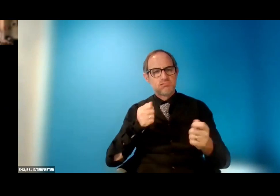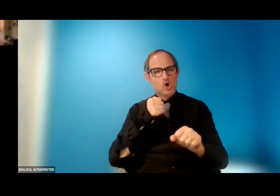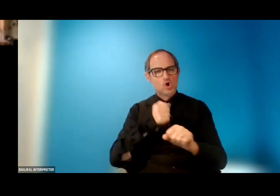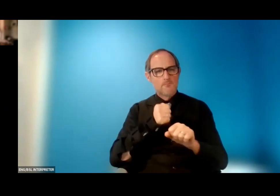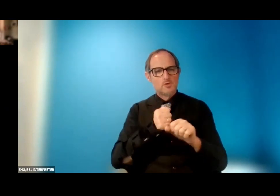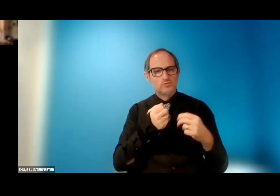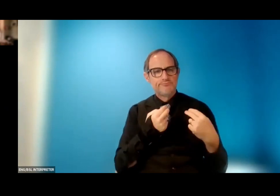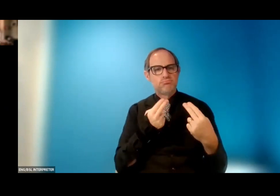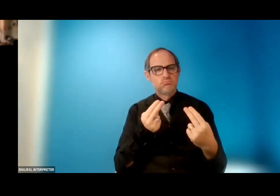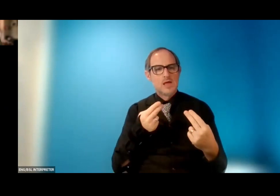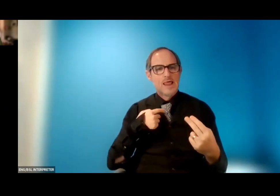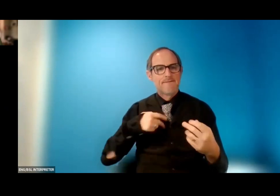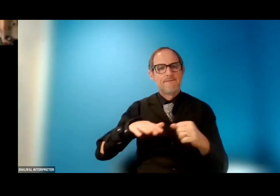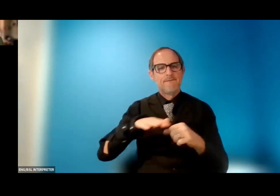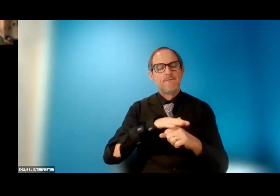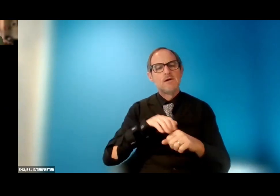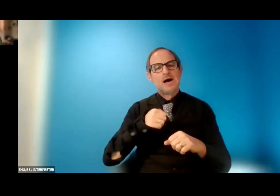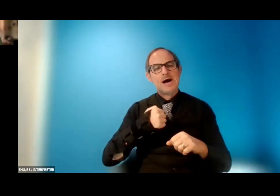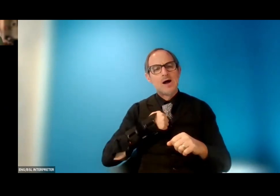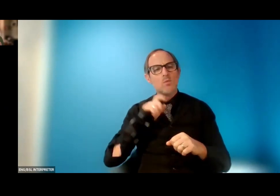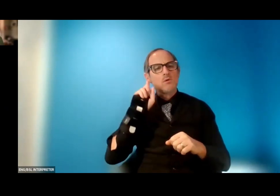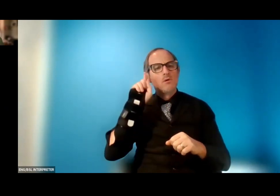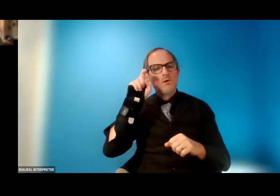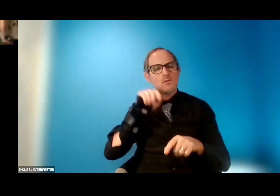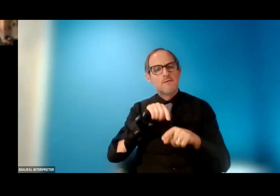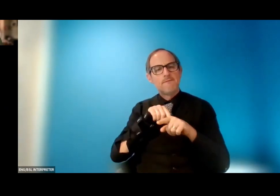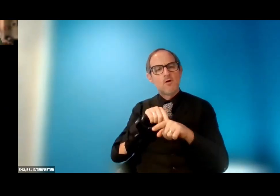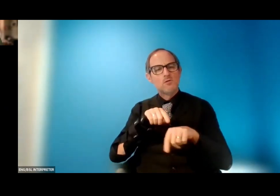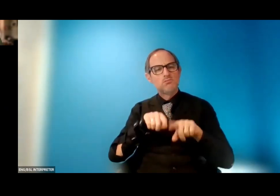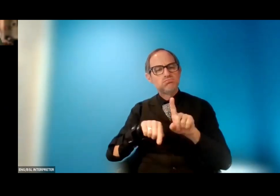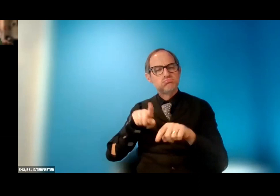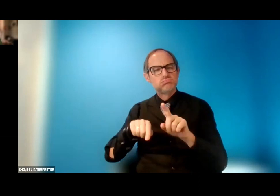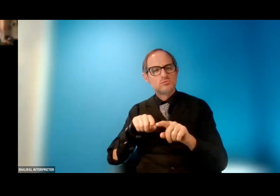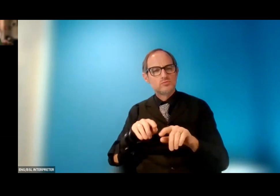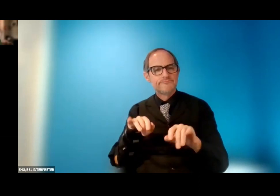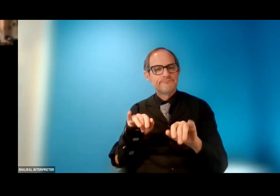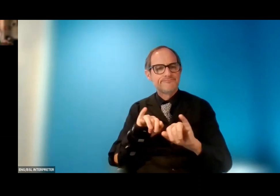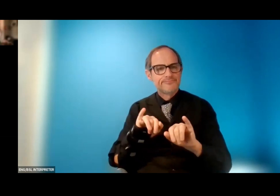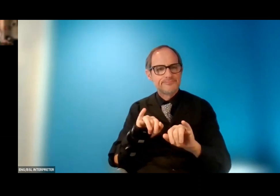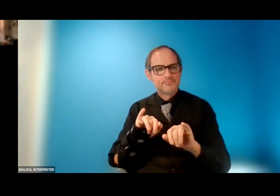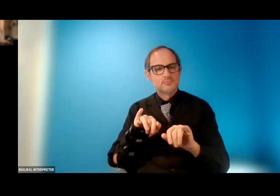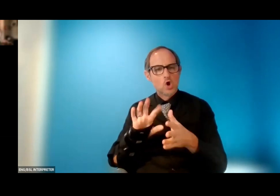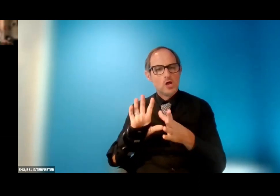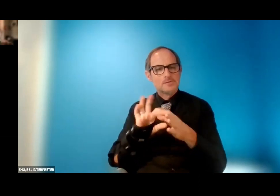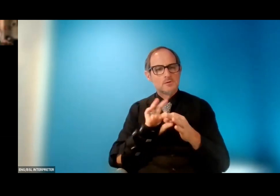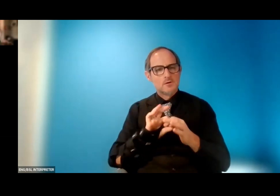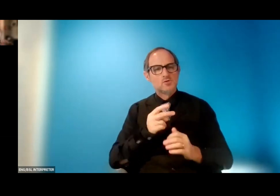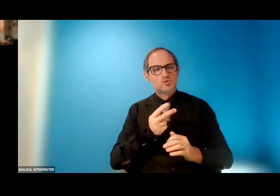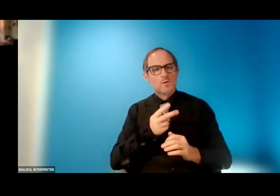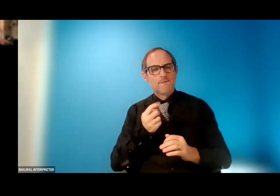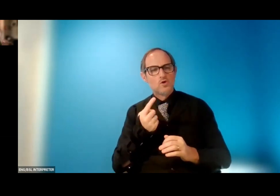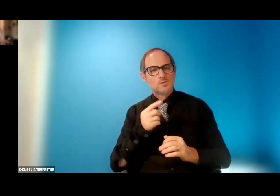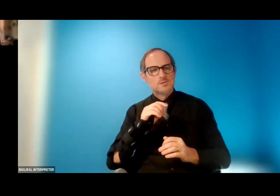So our foundational ideas around neighbourhood transitions are rooted in the multiple interconnected crises of the 21st century, as we're seeing the cascading impacts of